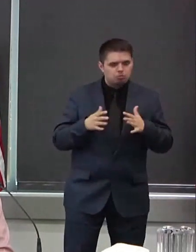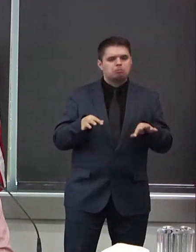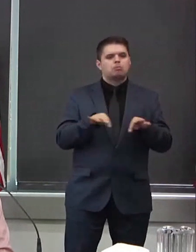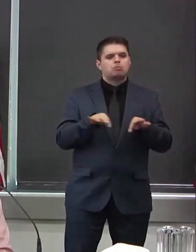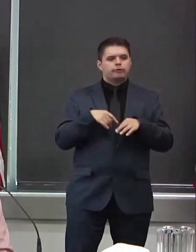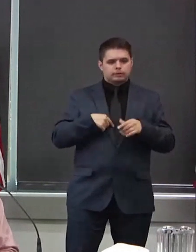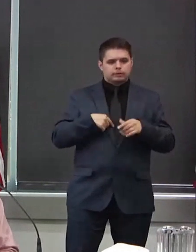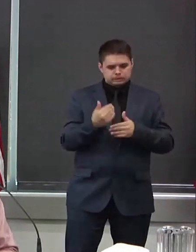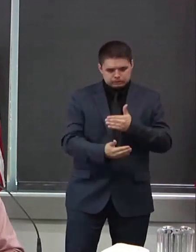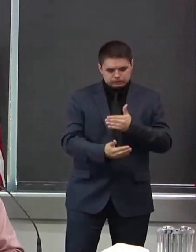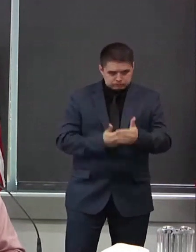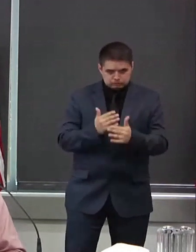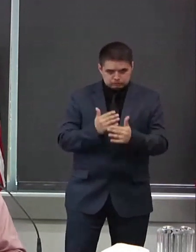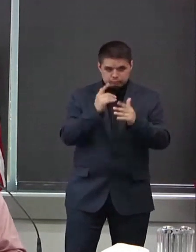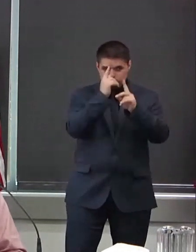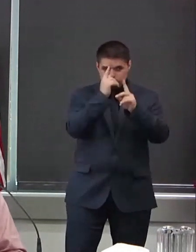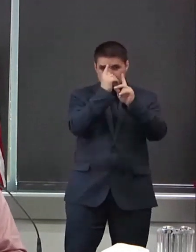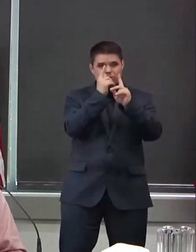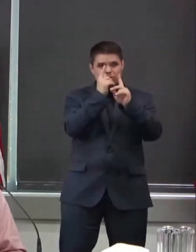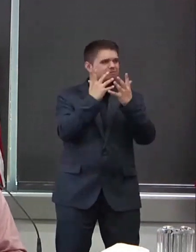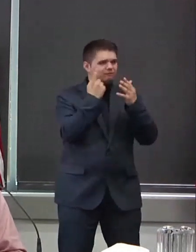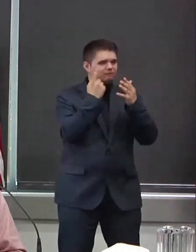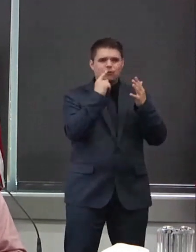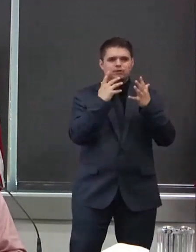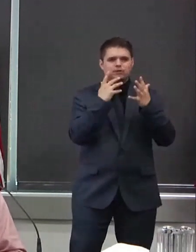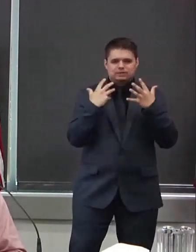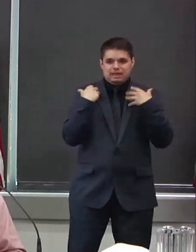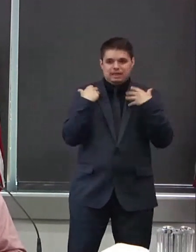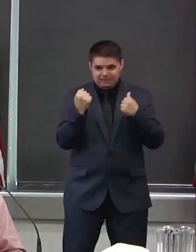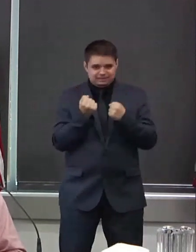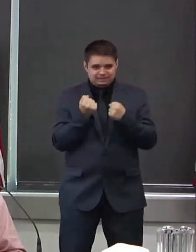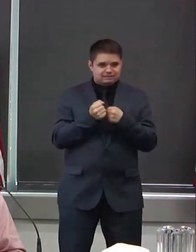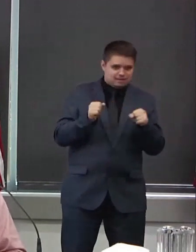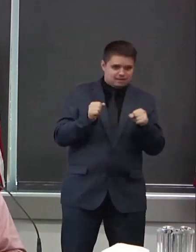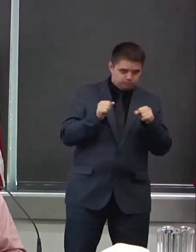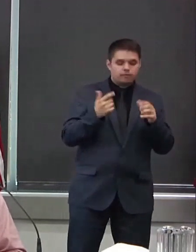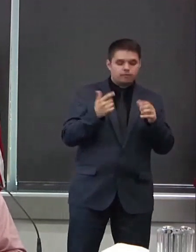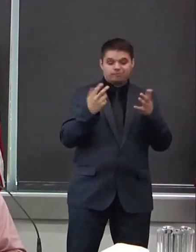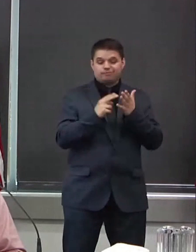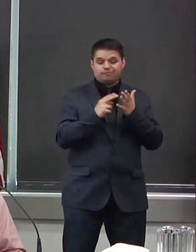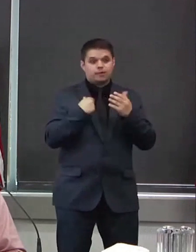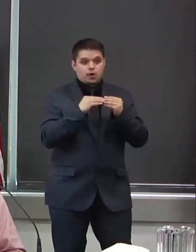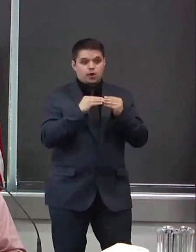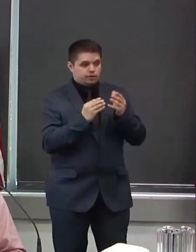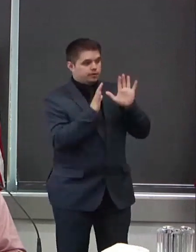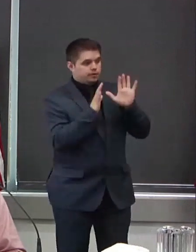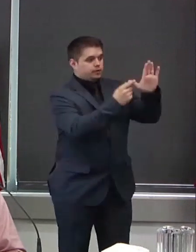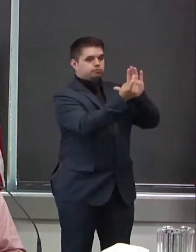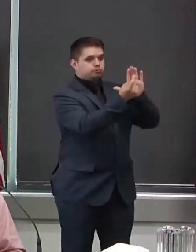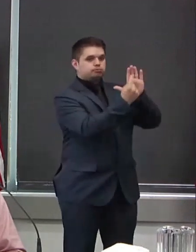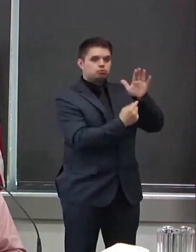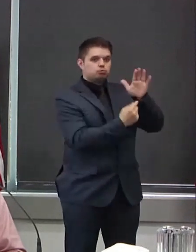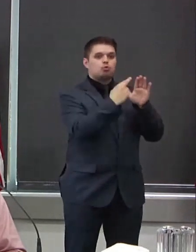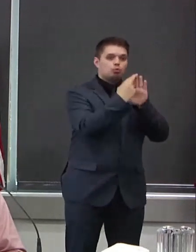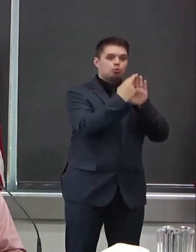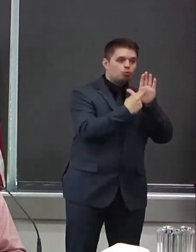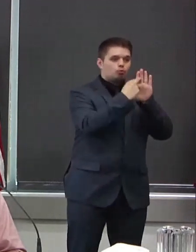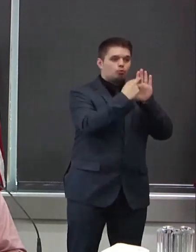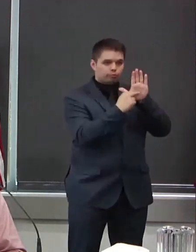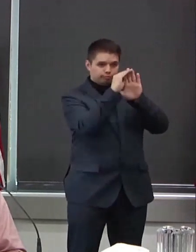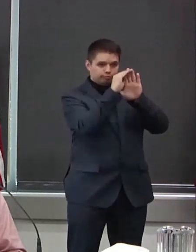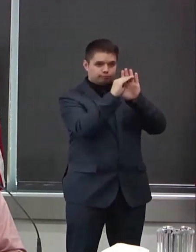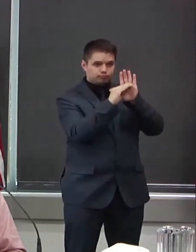As Director Allen said, I want to walk you through the criteria we're using to evaluate whether counties can move forward into phase 2